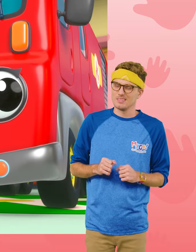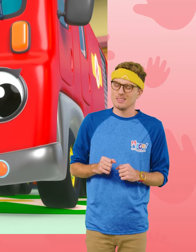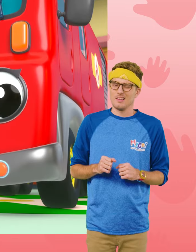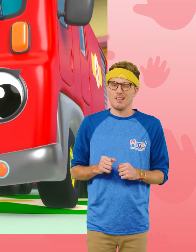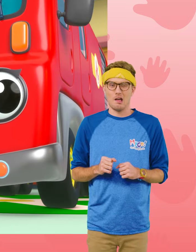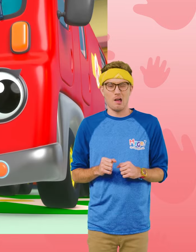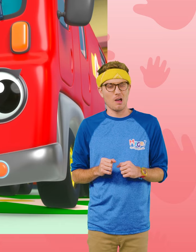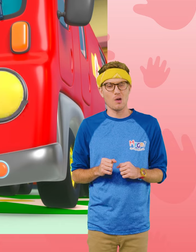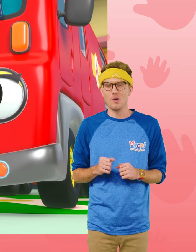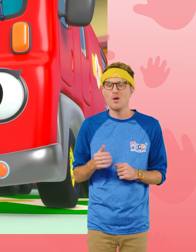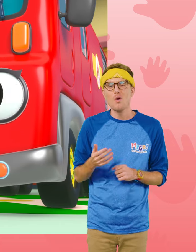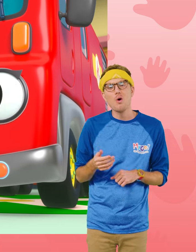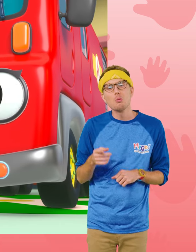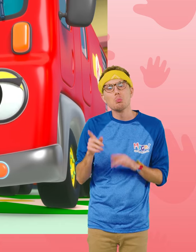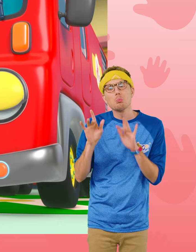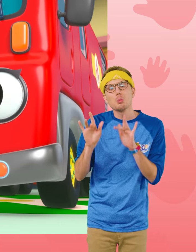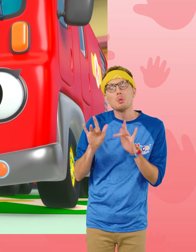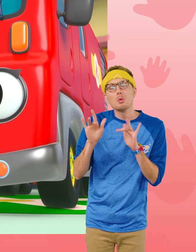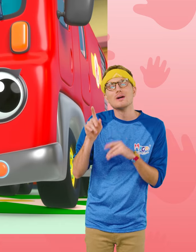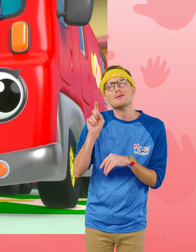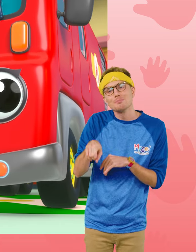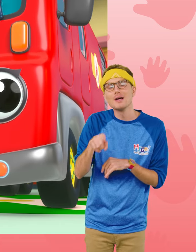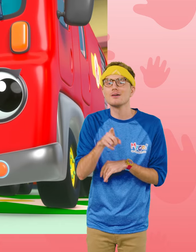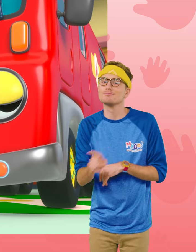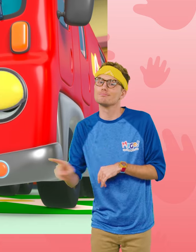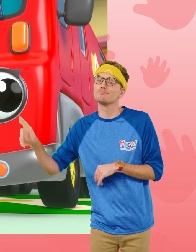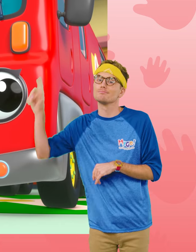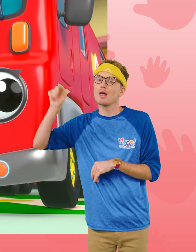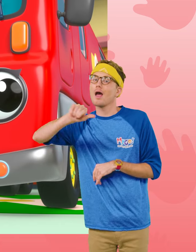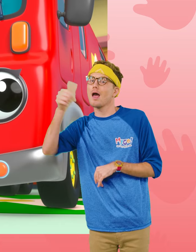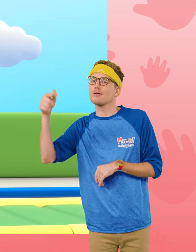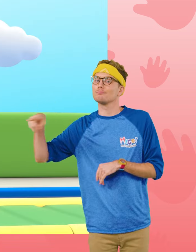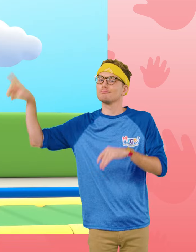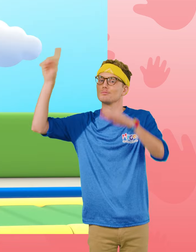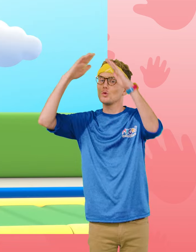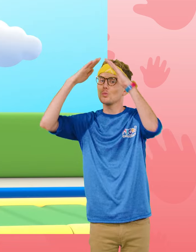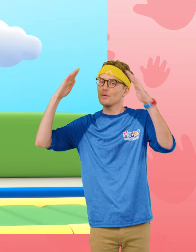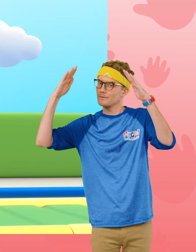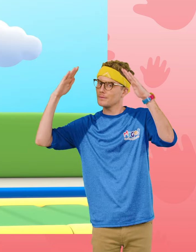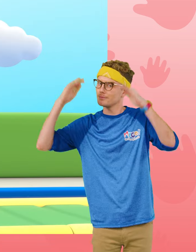Oh, poor Red. We'll have to get up on the roof another way.